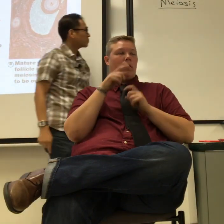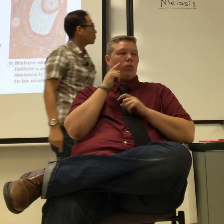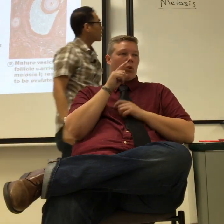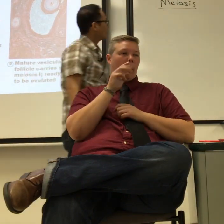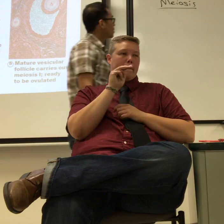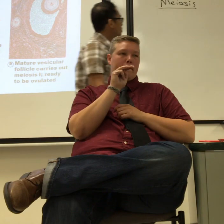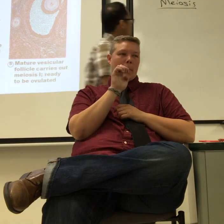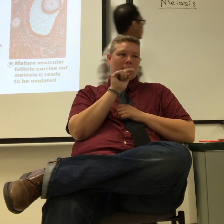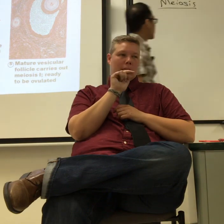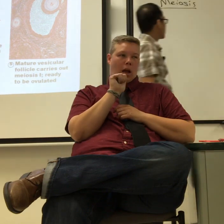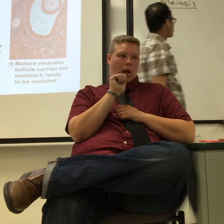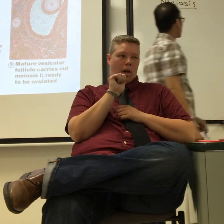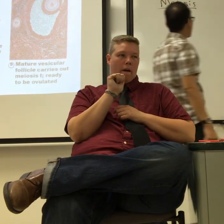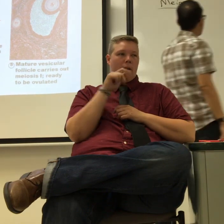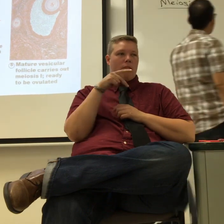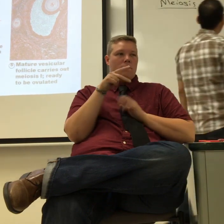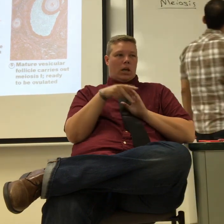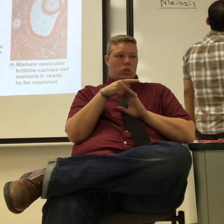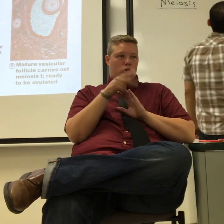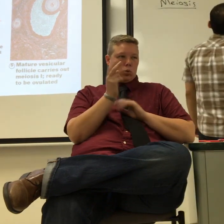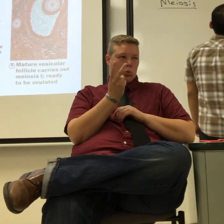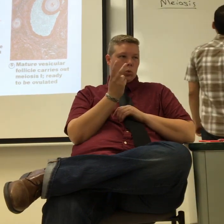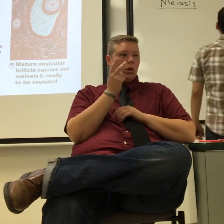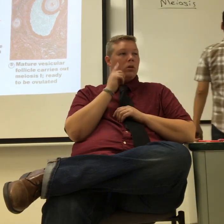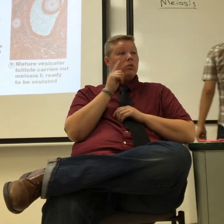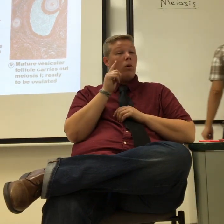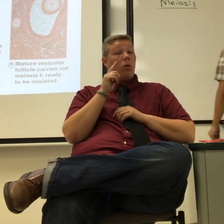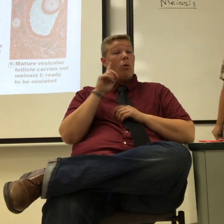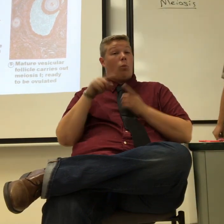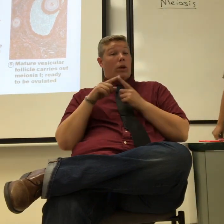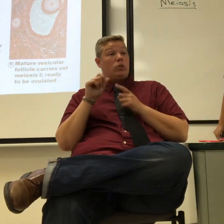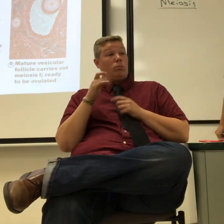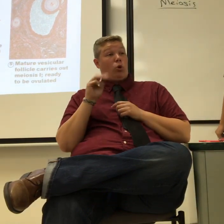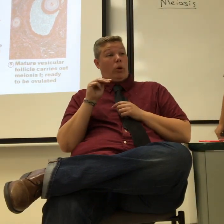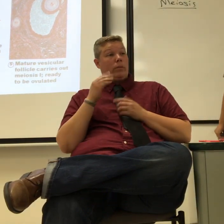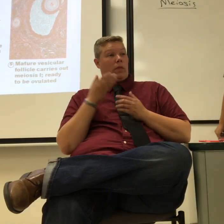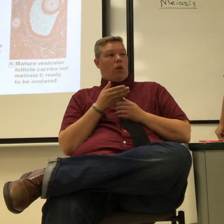is present. So if you kind of draw,